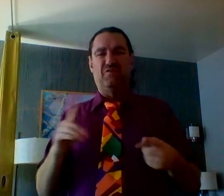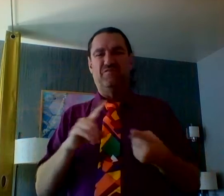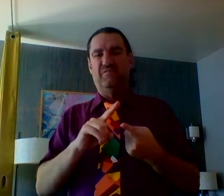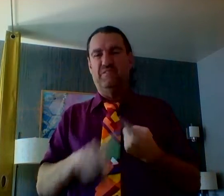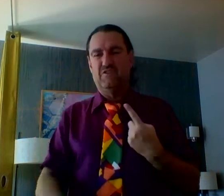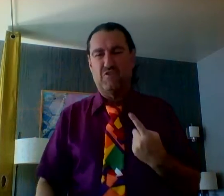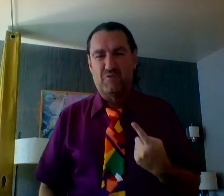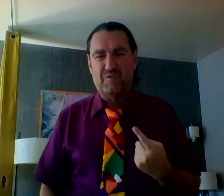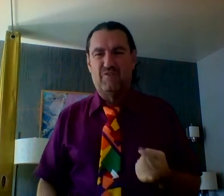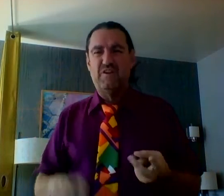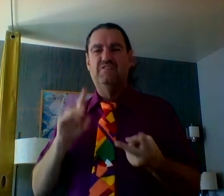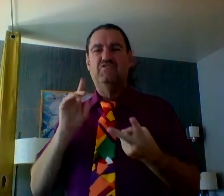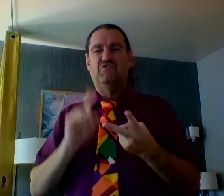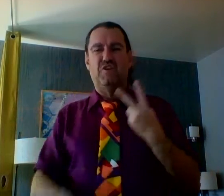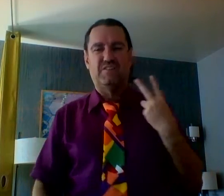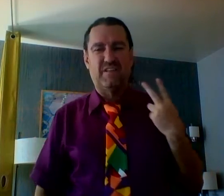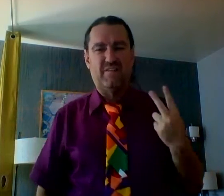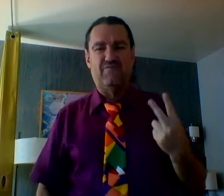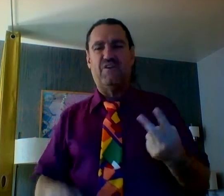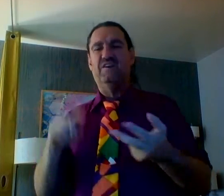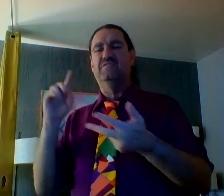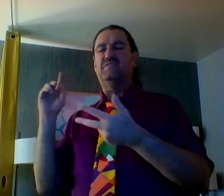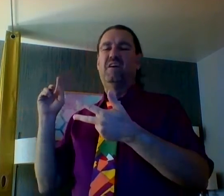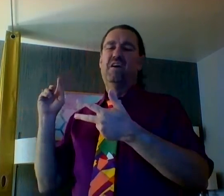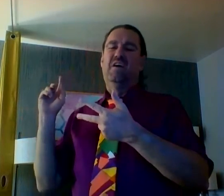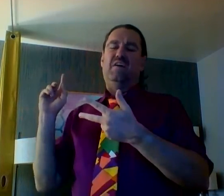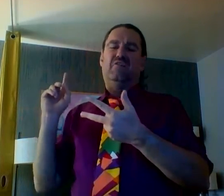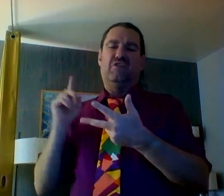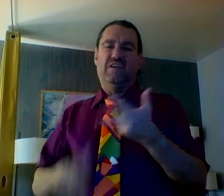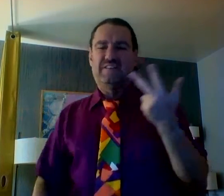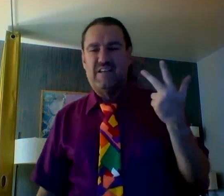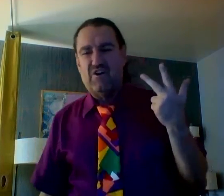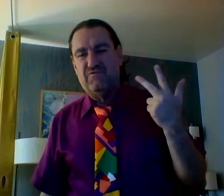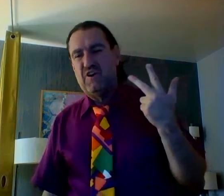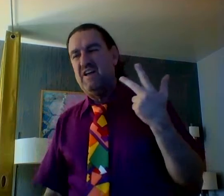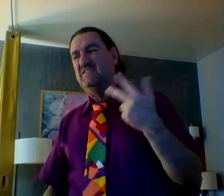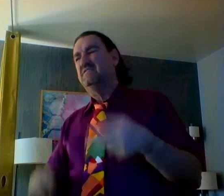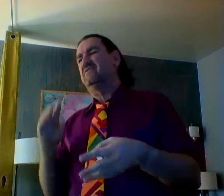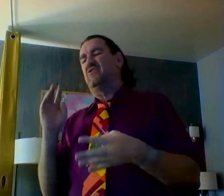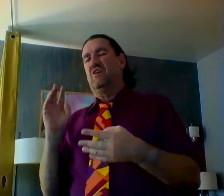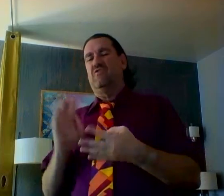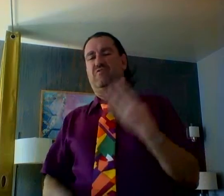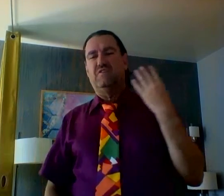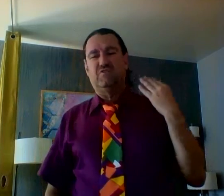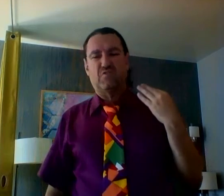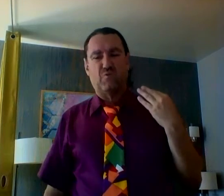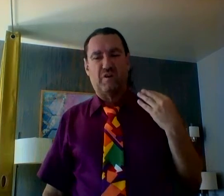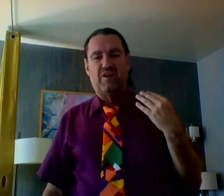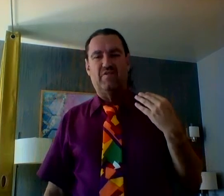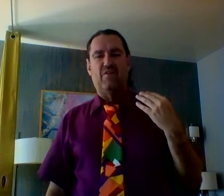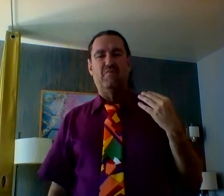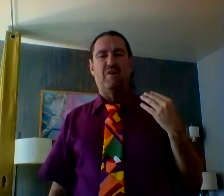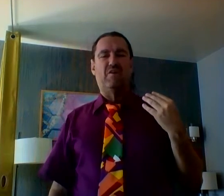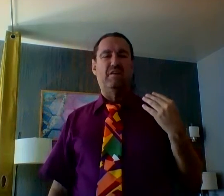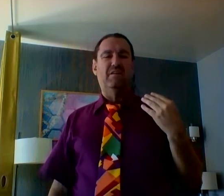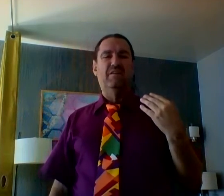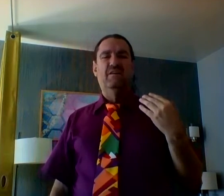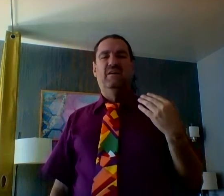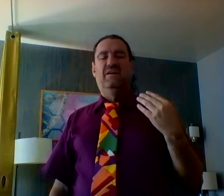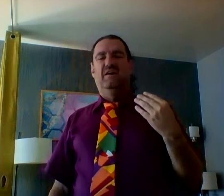your interpreting friends, your translating friends, your ESL friends, your other friends that are working on